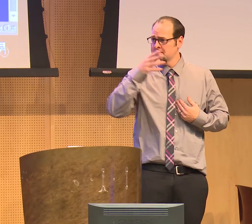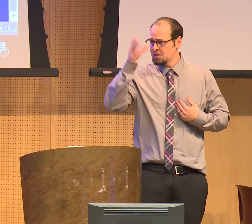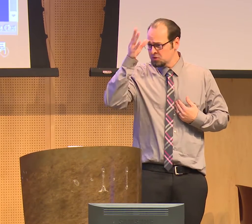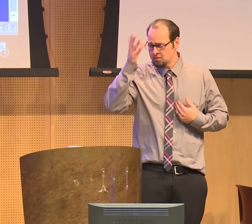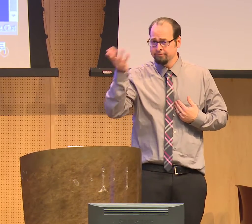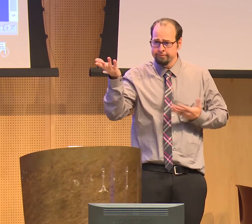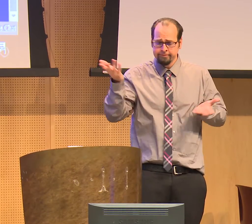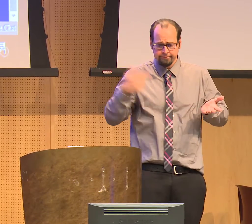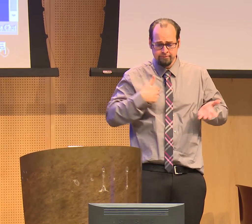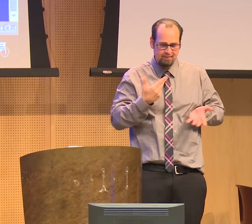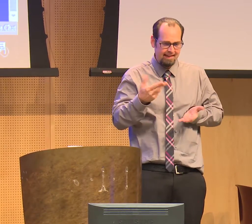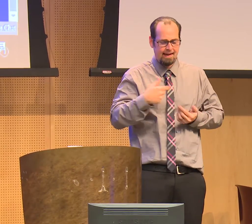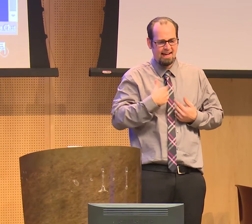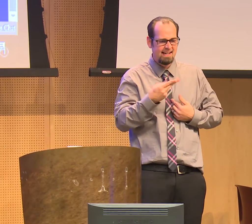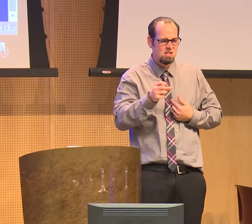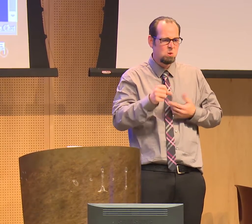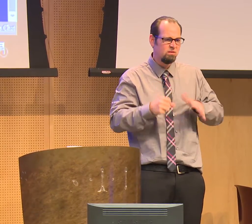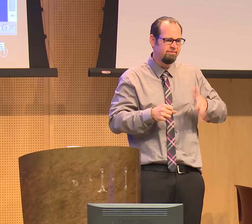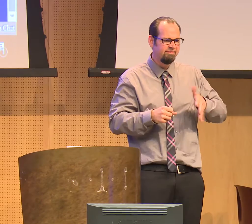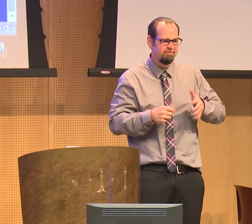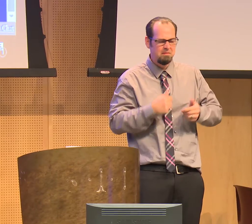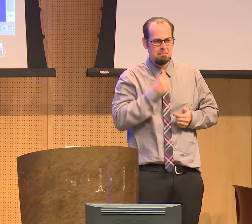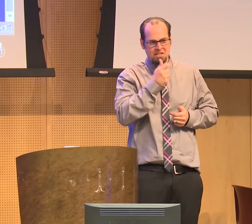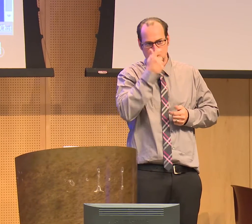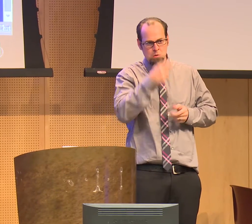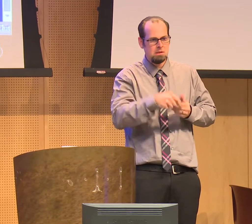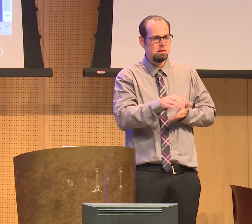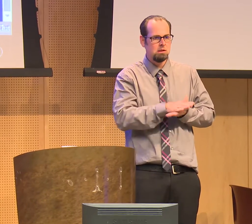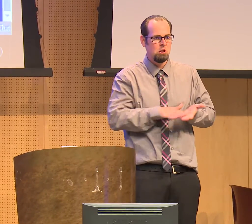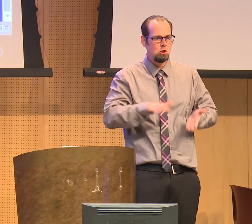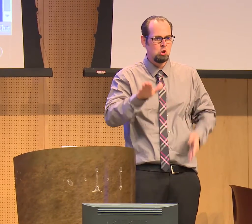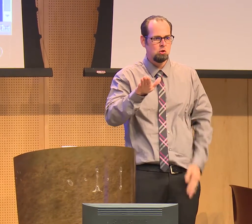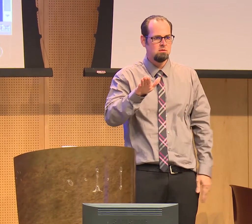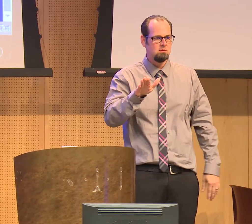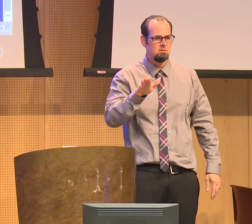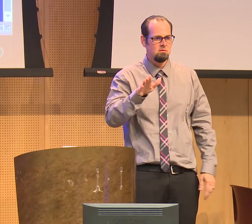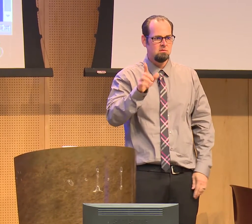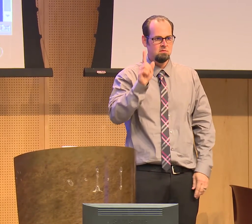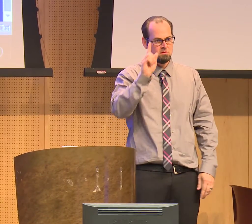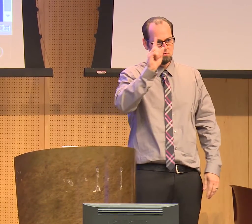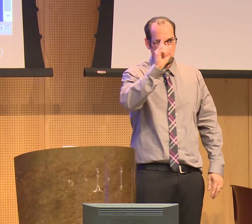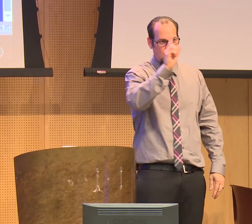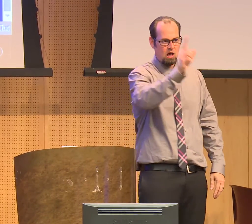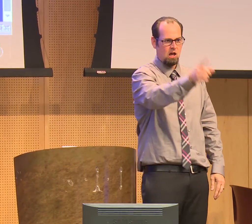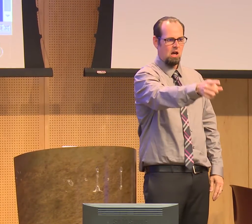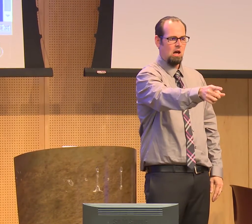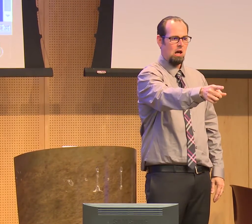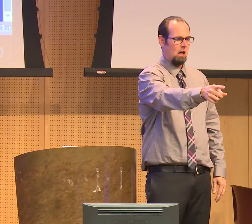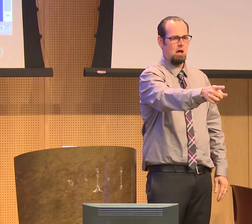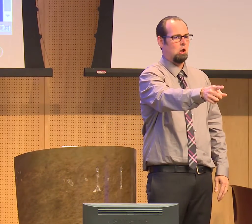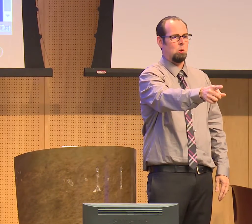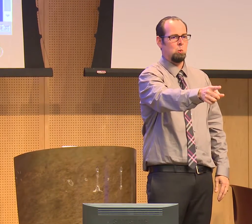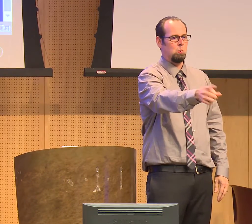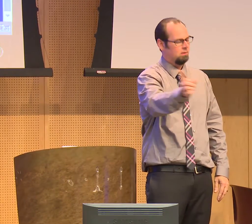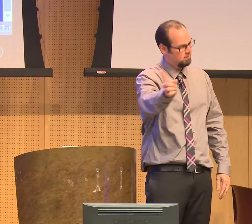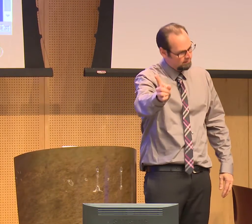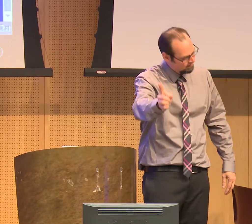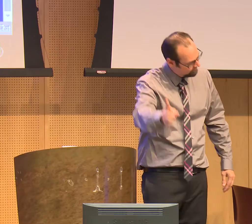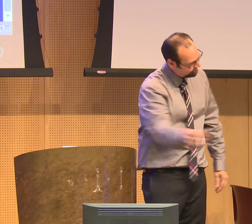grades. My parents figured after high school, if I were to go to college, I would go